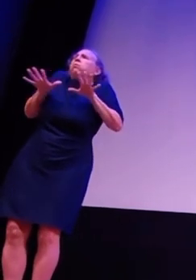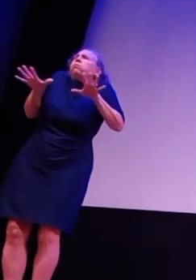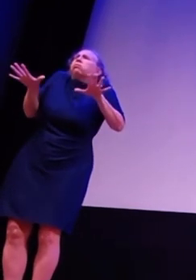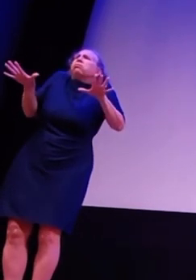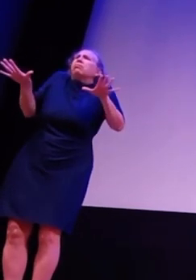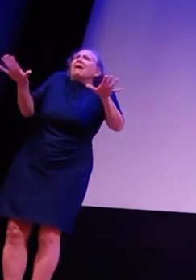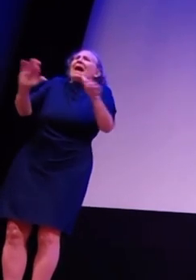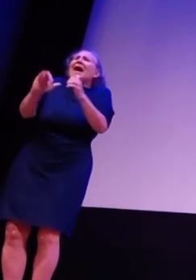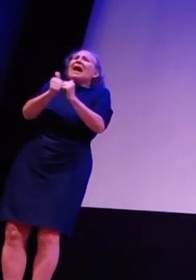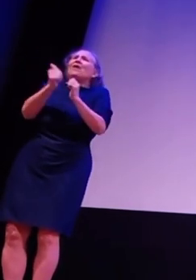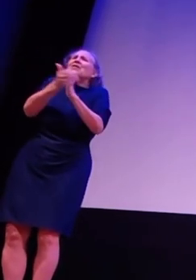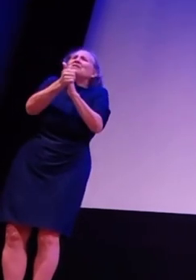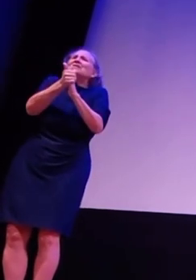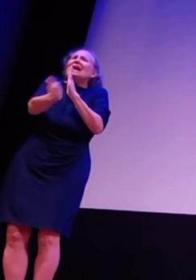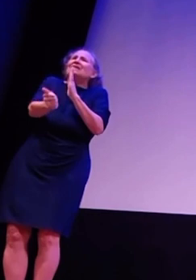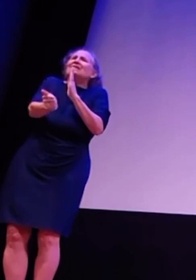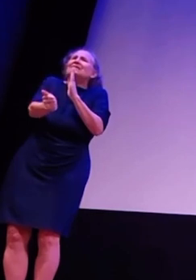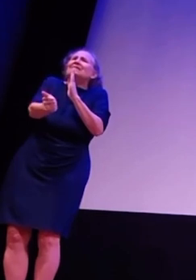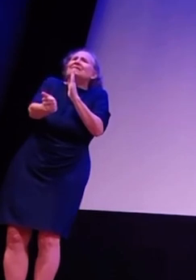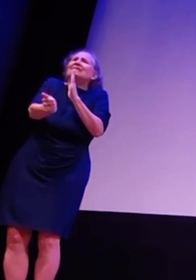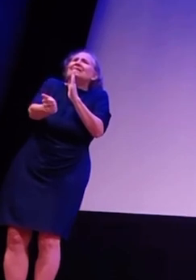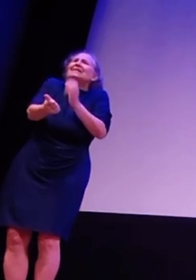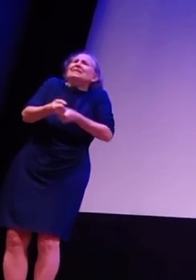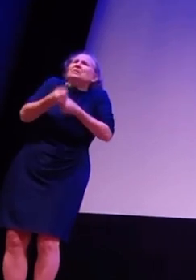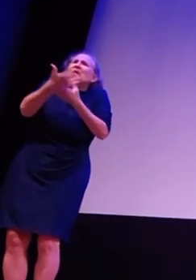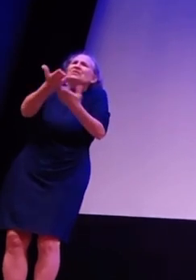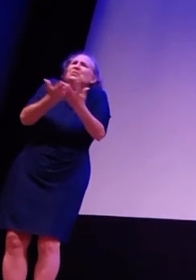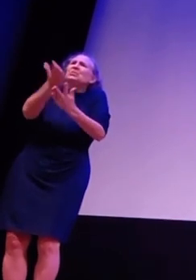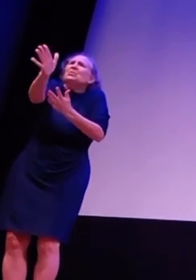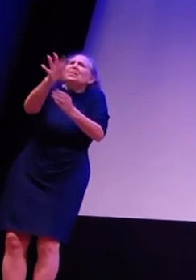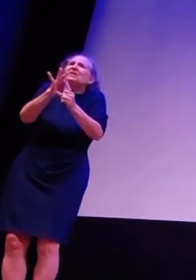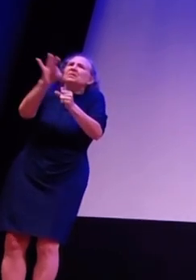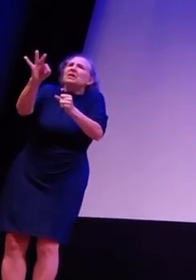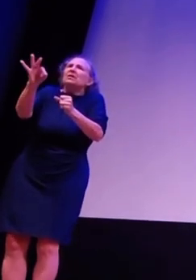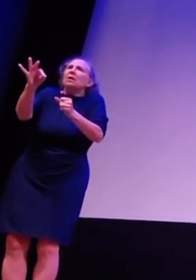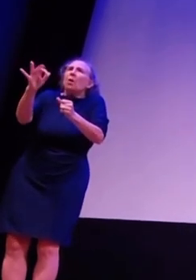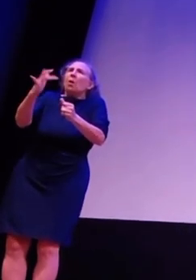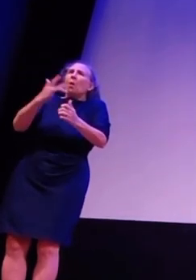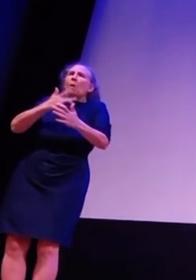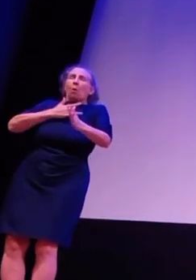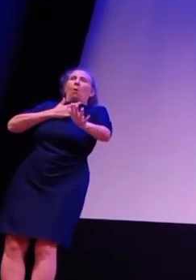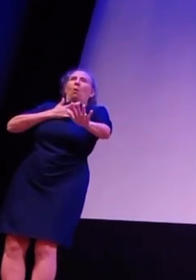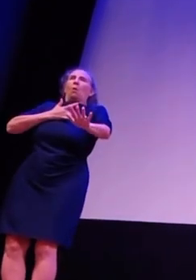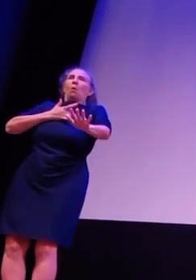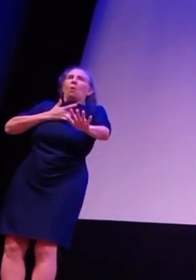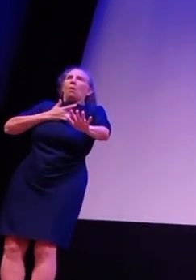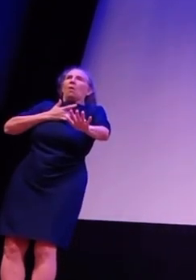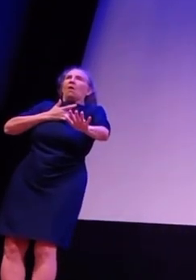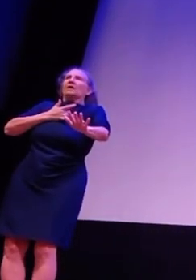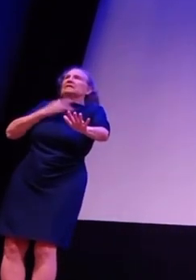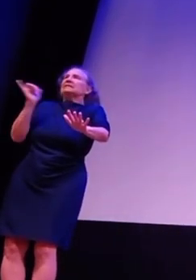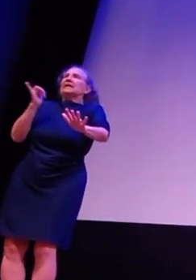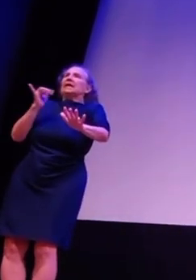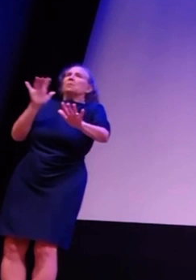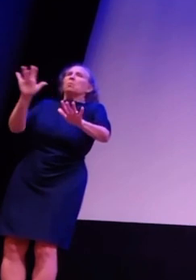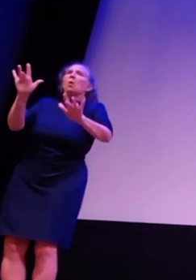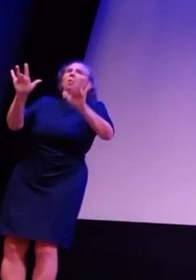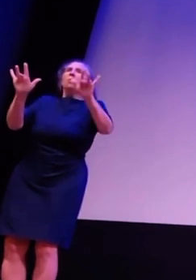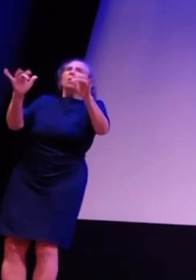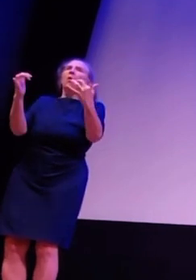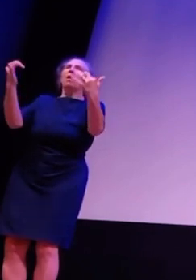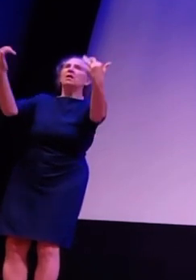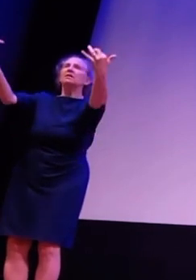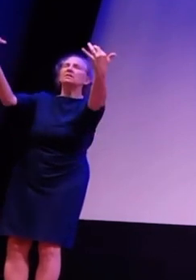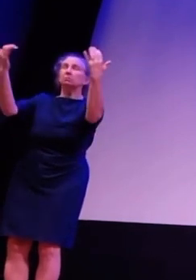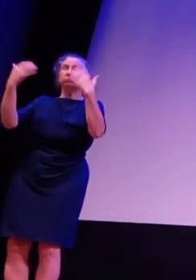in which their talent is given that touches me. And I know it touches the audience too.